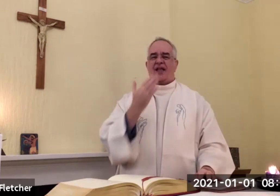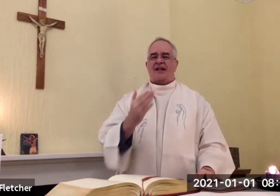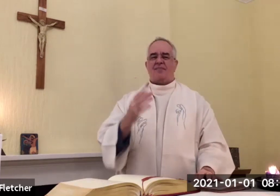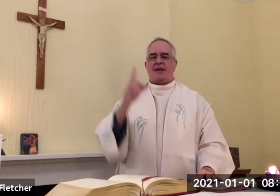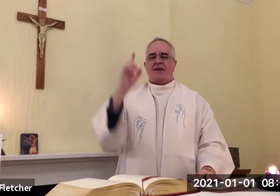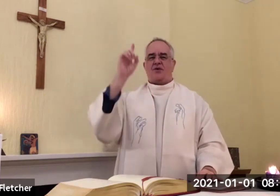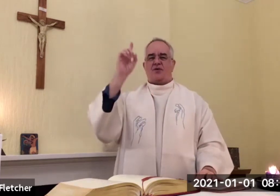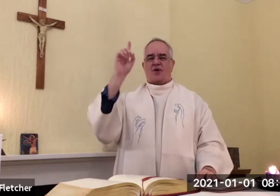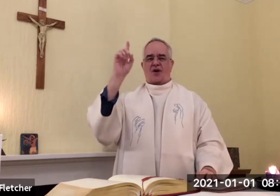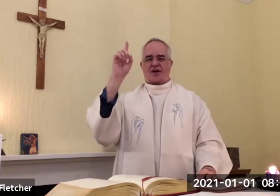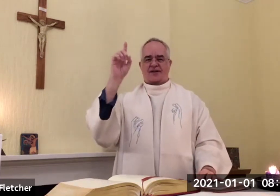Thank be to God.